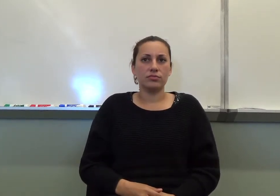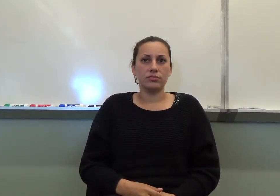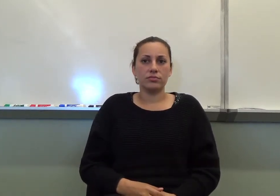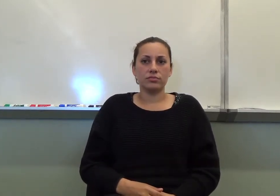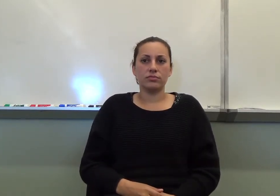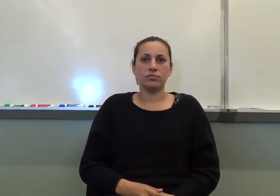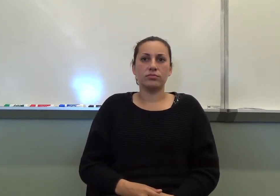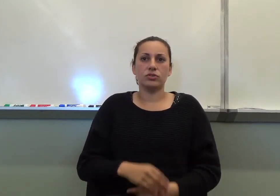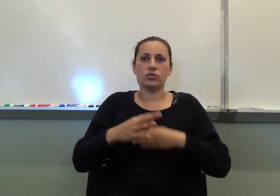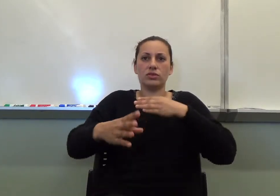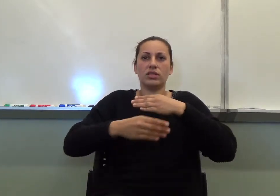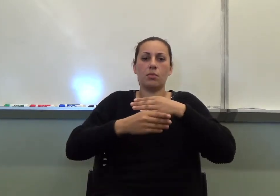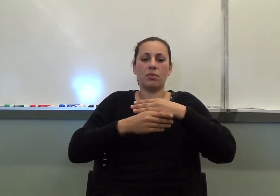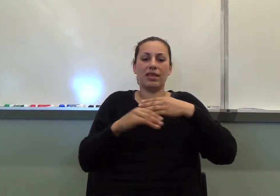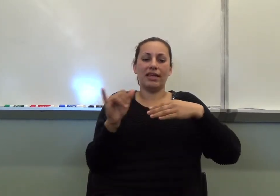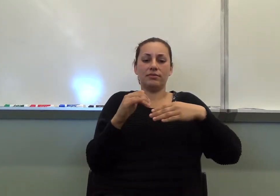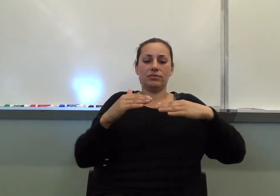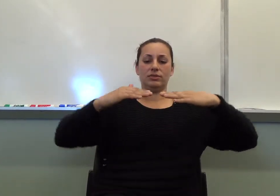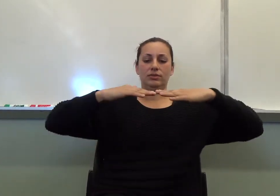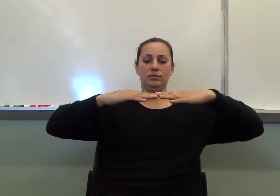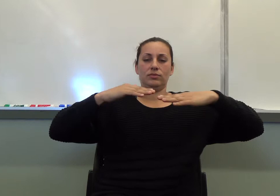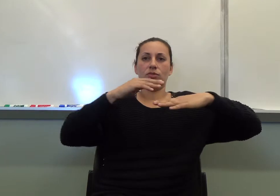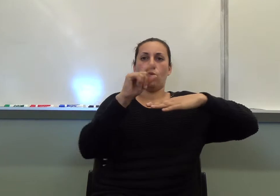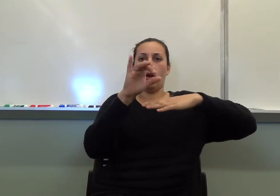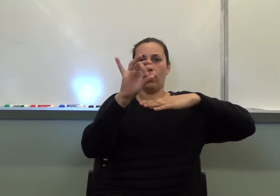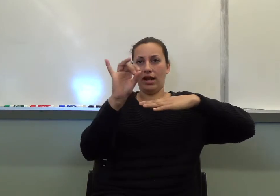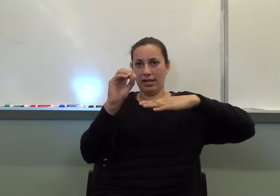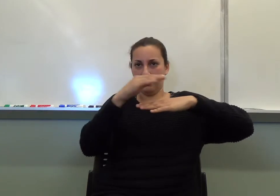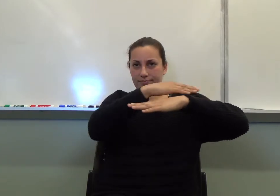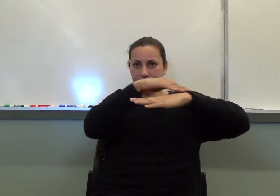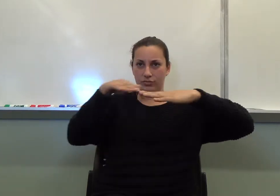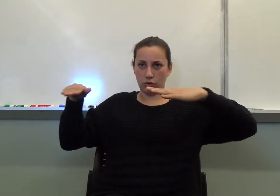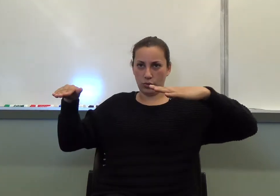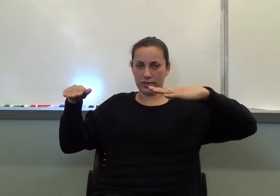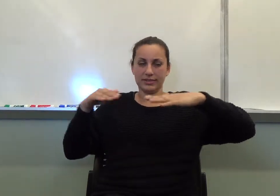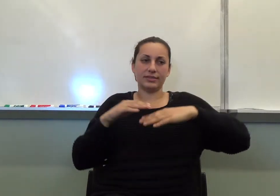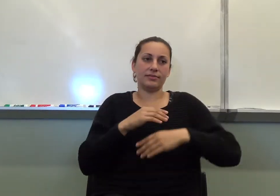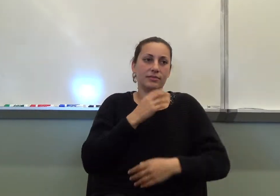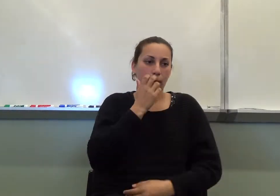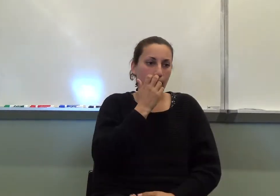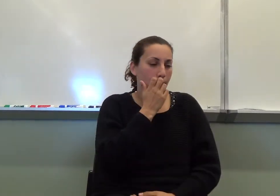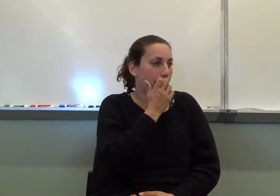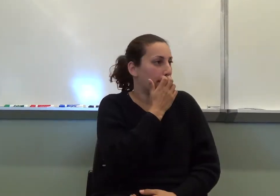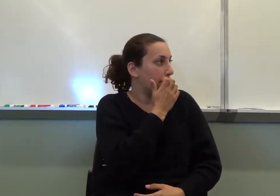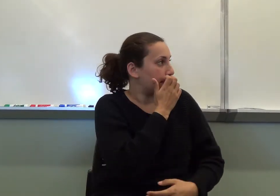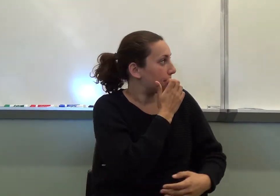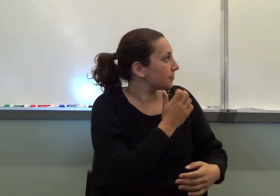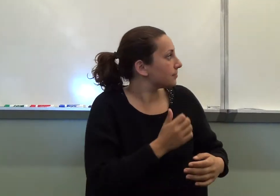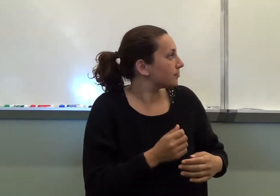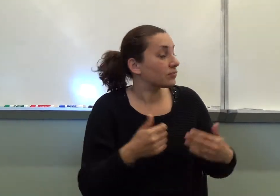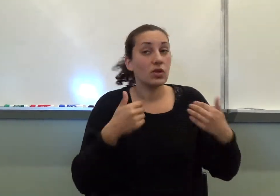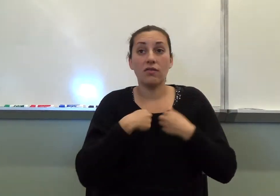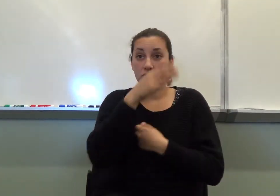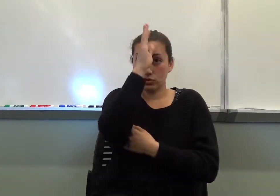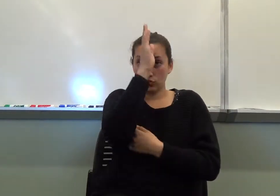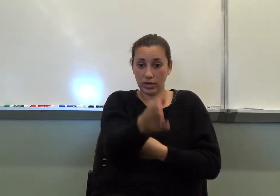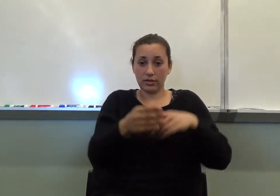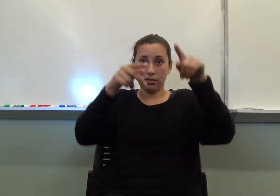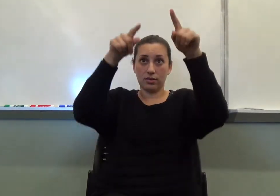got a straight line with a couple parallels crossing it, and it gives you the usual 8-angle thing. They call